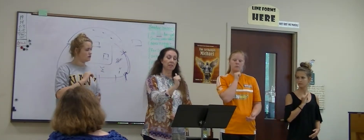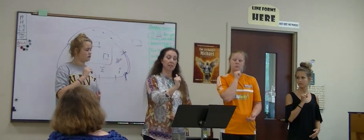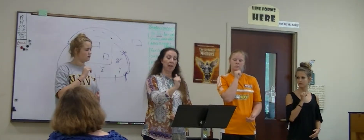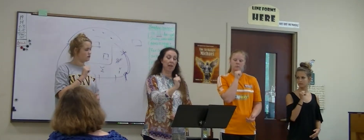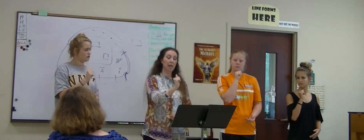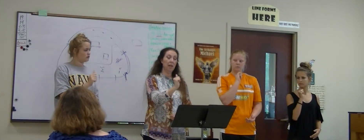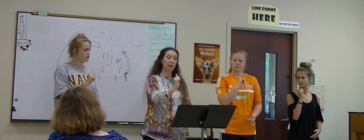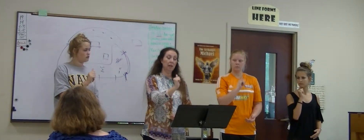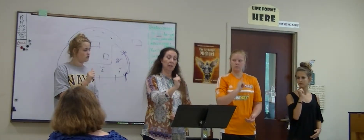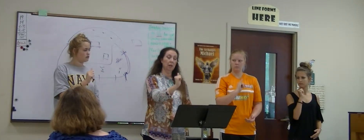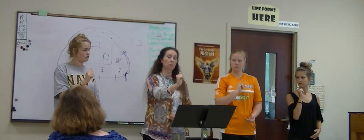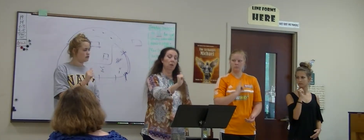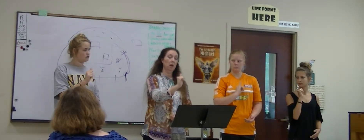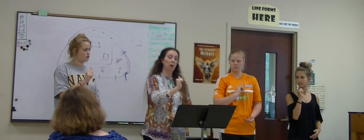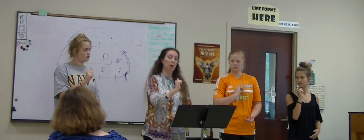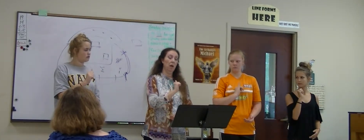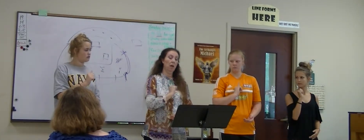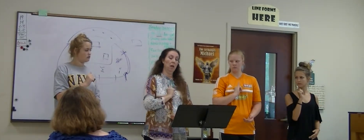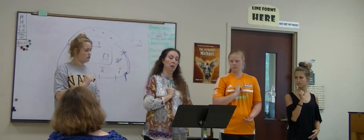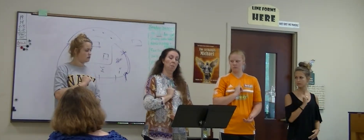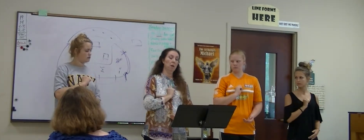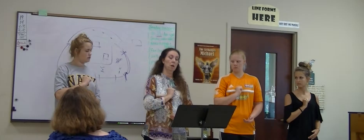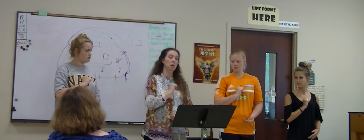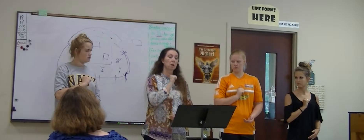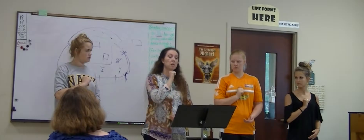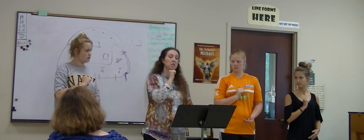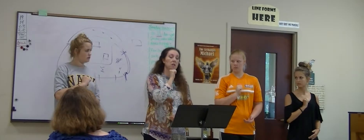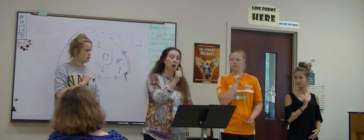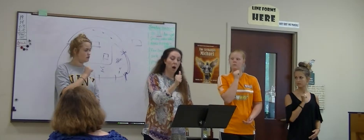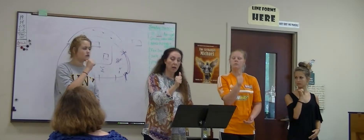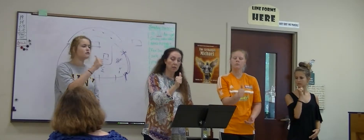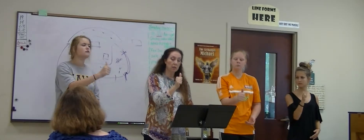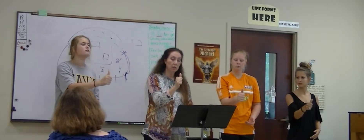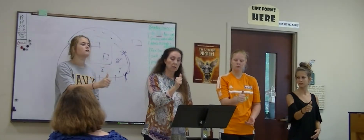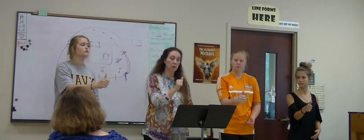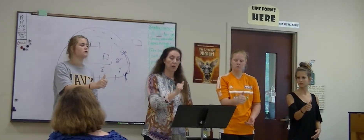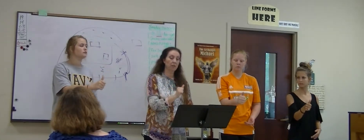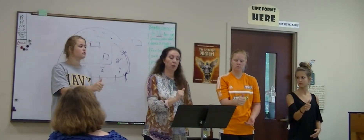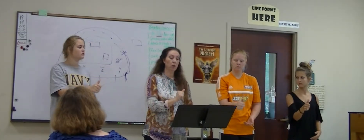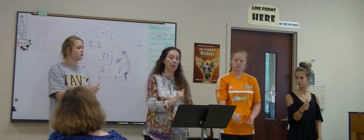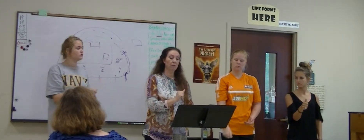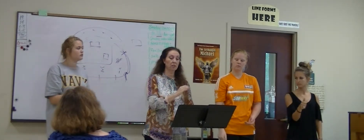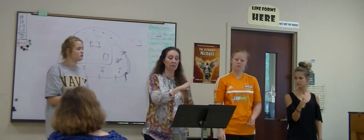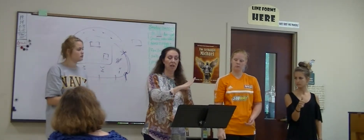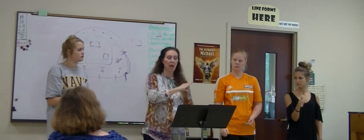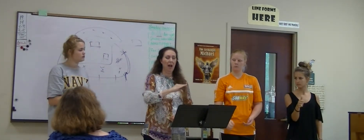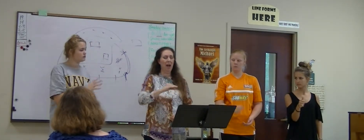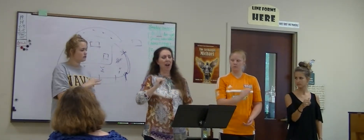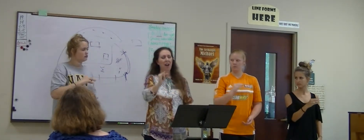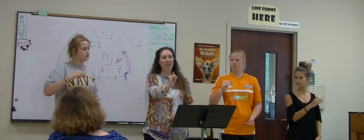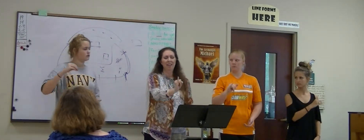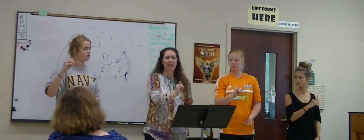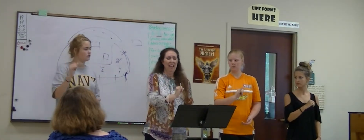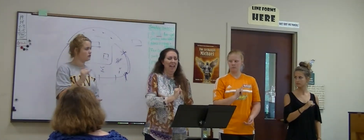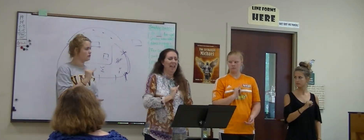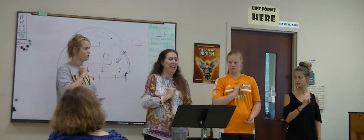an A and an M, am not, so that's very emphasis, I